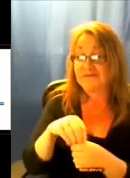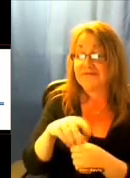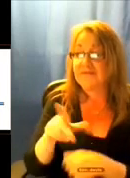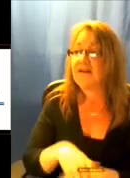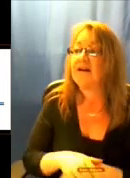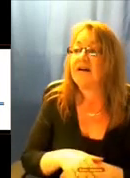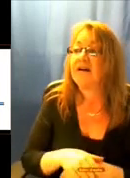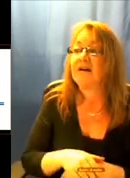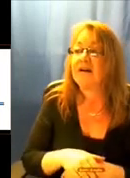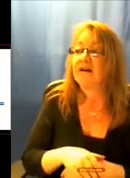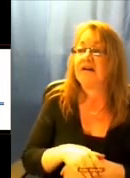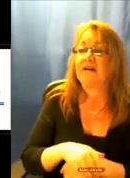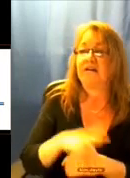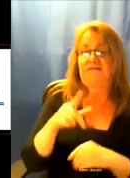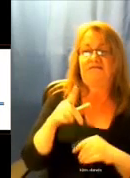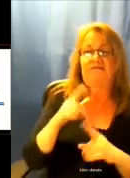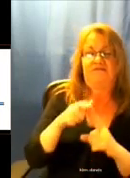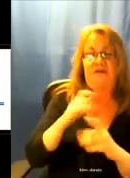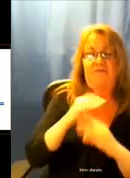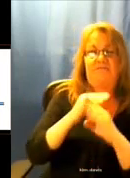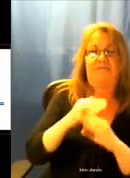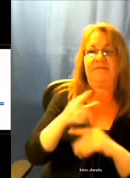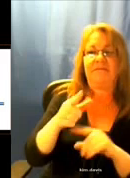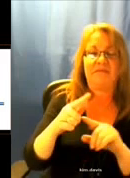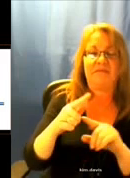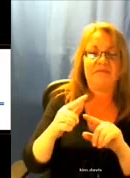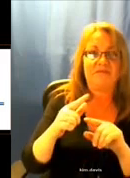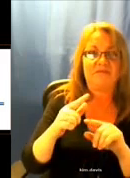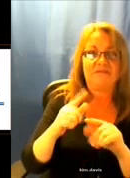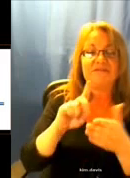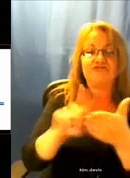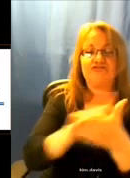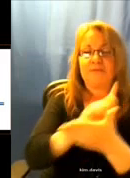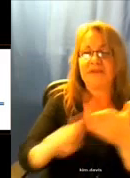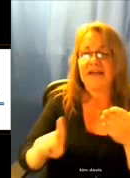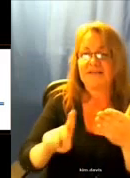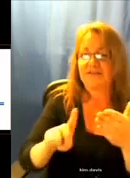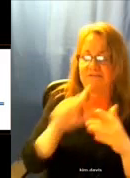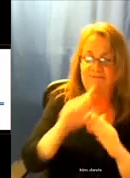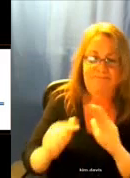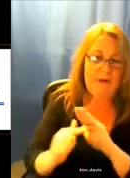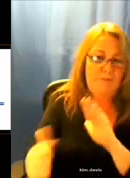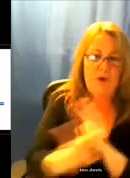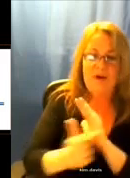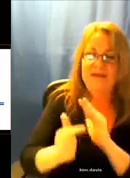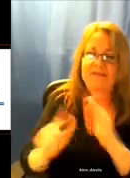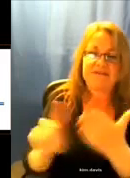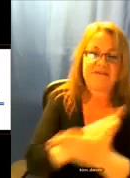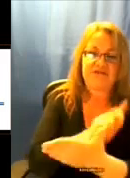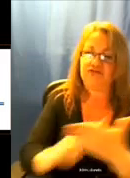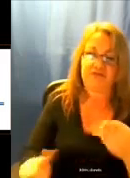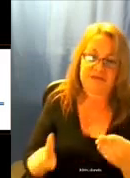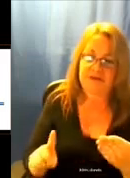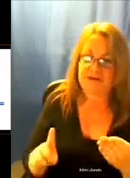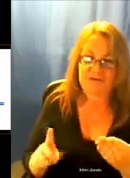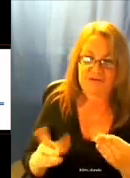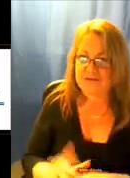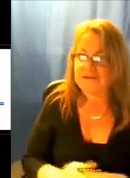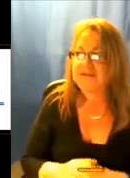also. They would be included where they were prevented from discriminating.